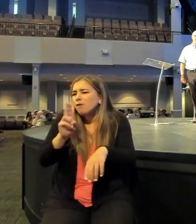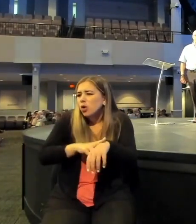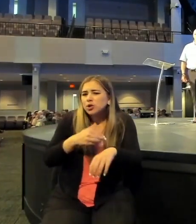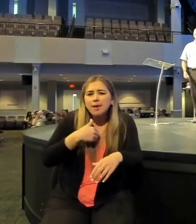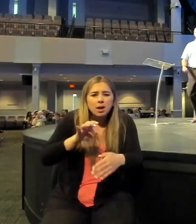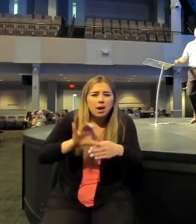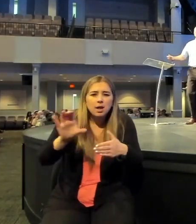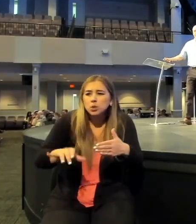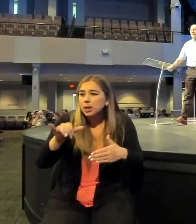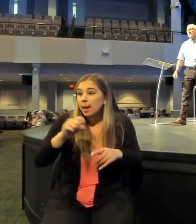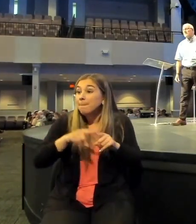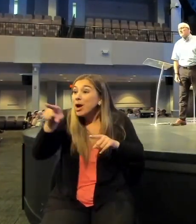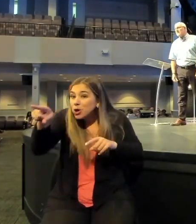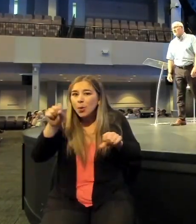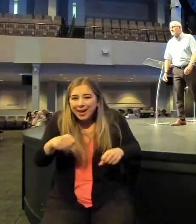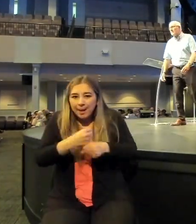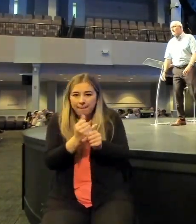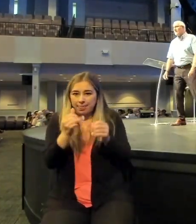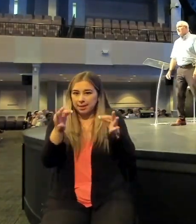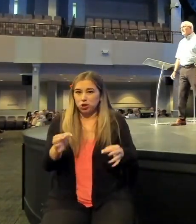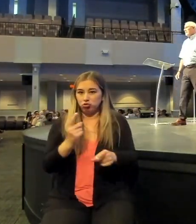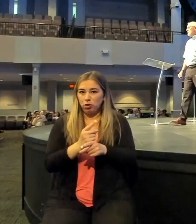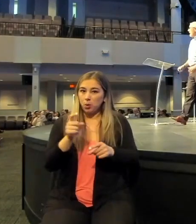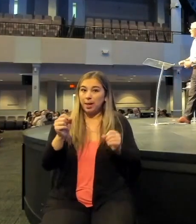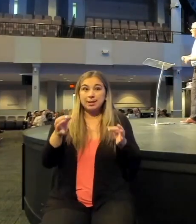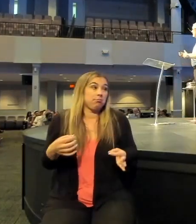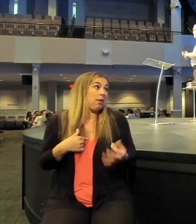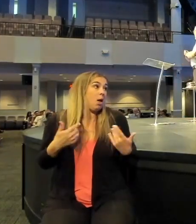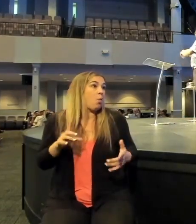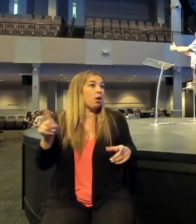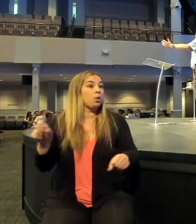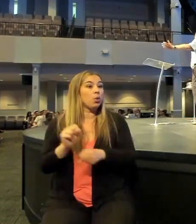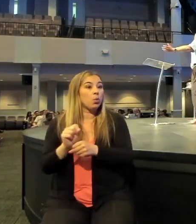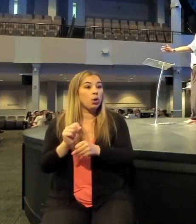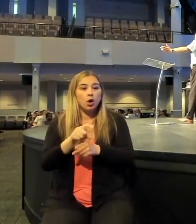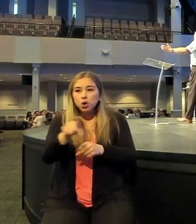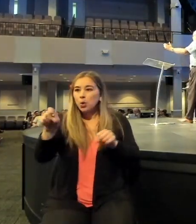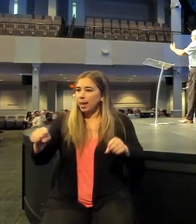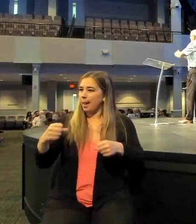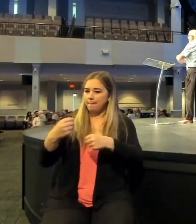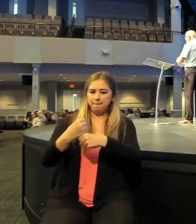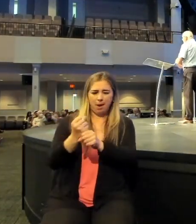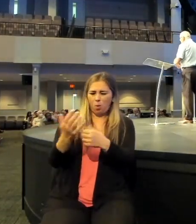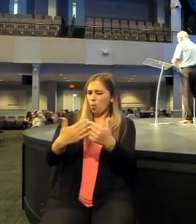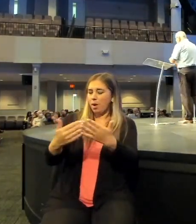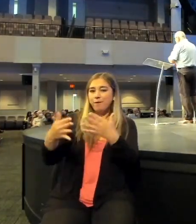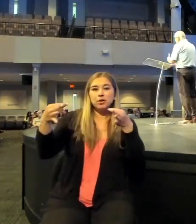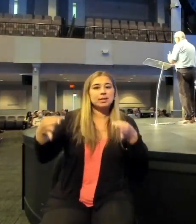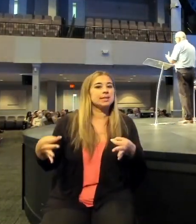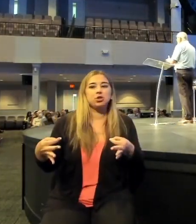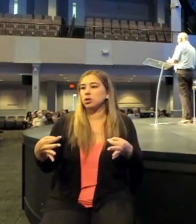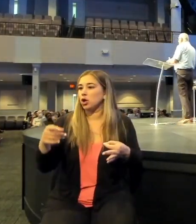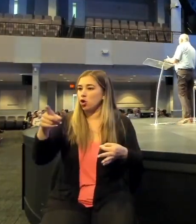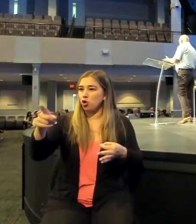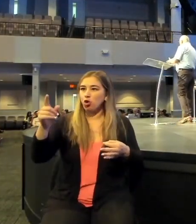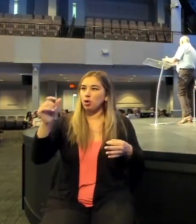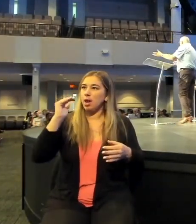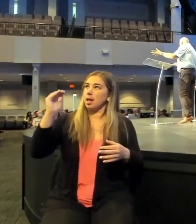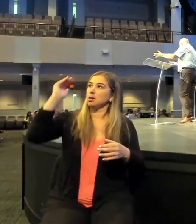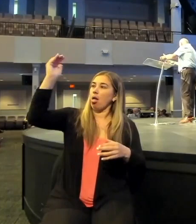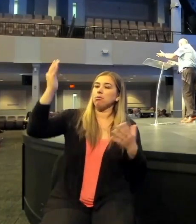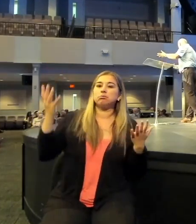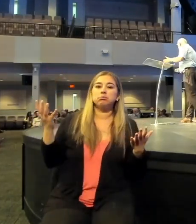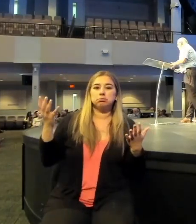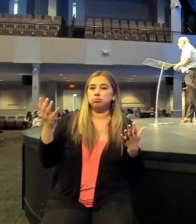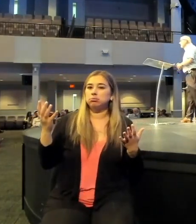consequences, but you're free to make that decision. You can make any decision that you want to make as a free adult,